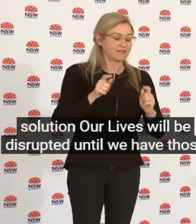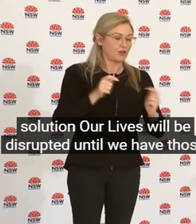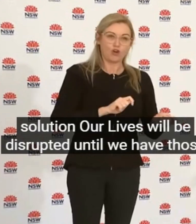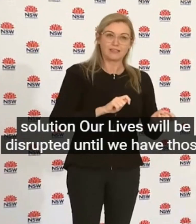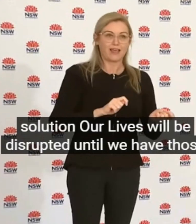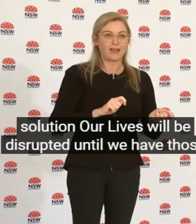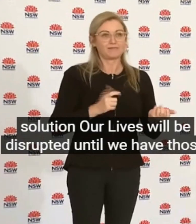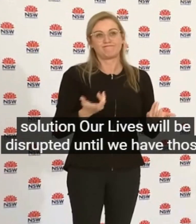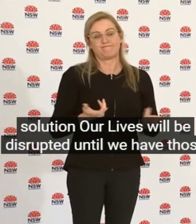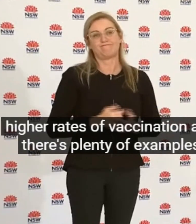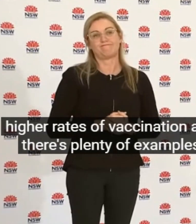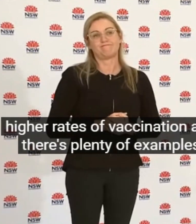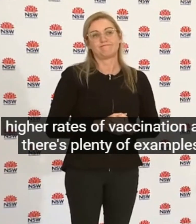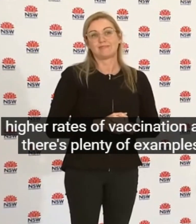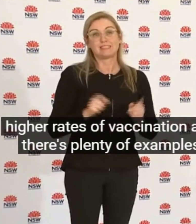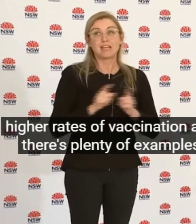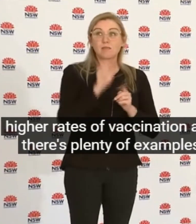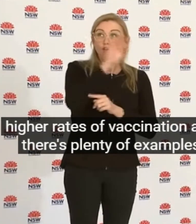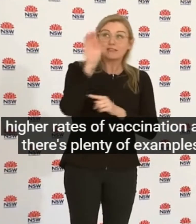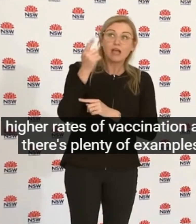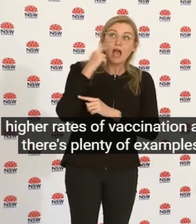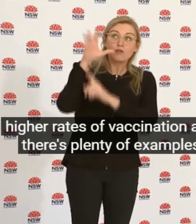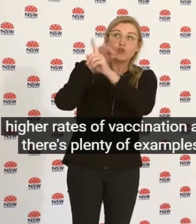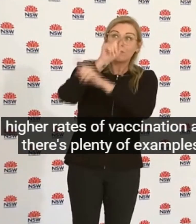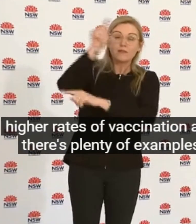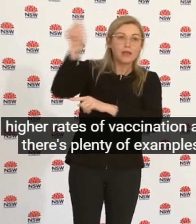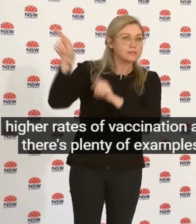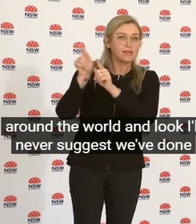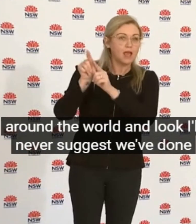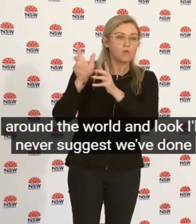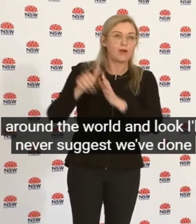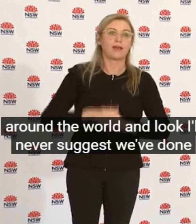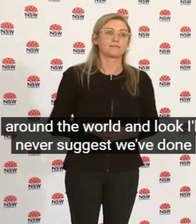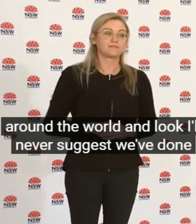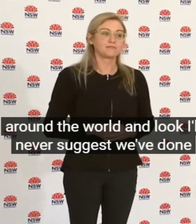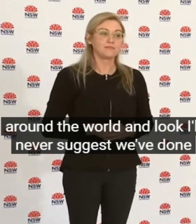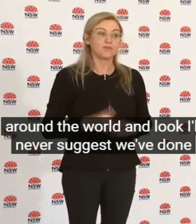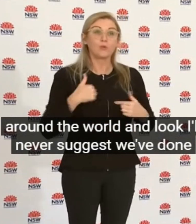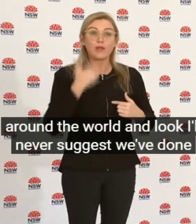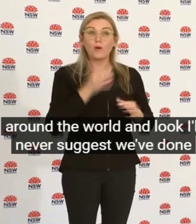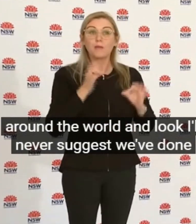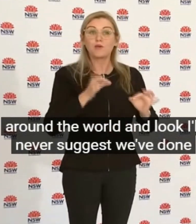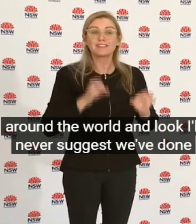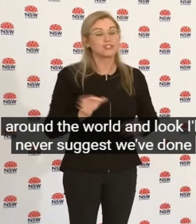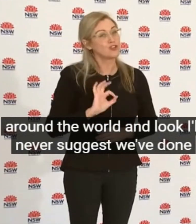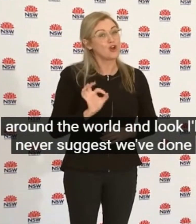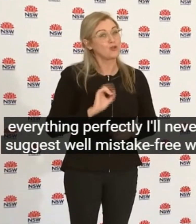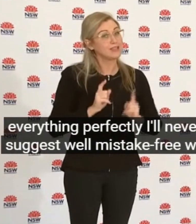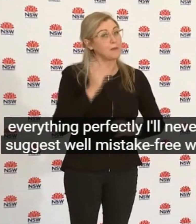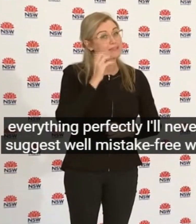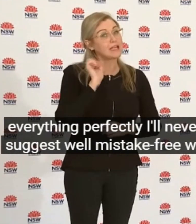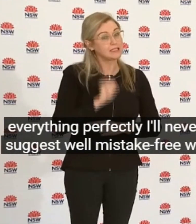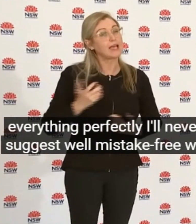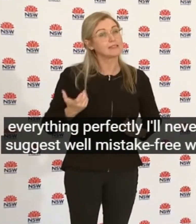And look, I'll never suggest we've done everything perfectly. I'll never suggest we're mistake-free. We never are. We never have been. But what we do